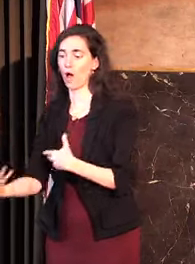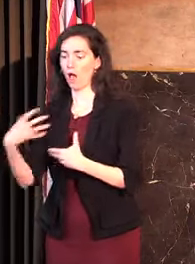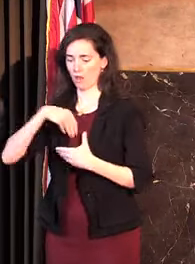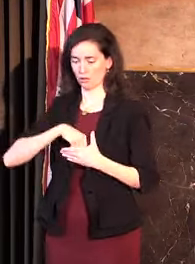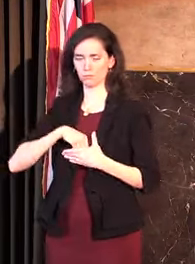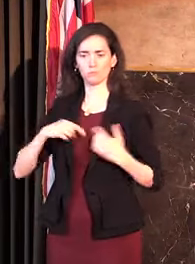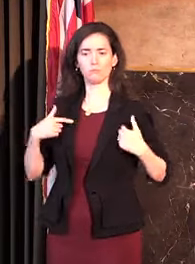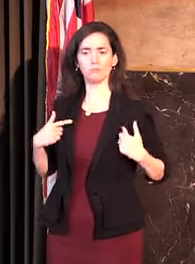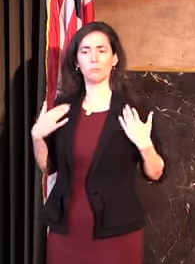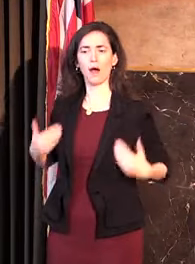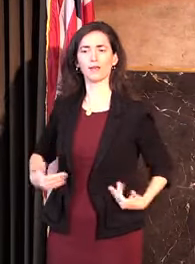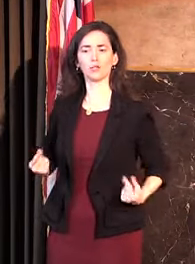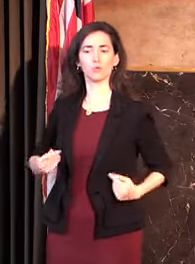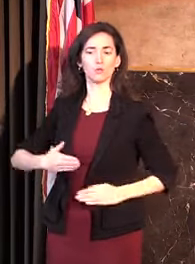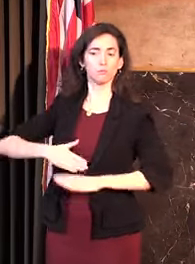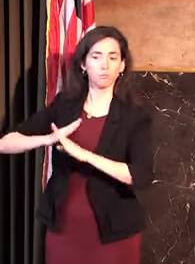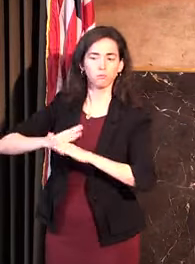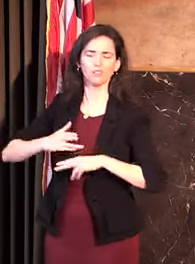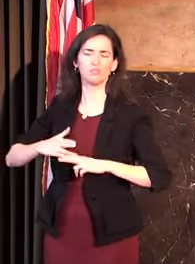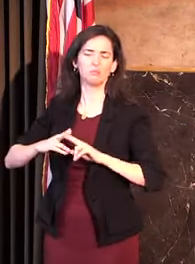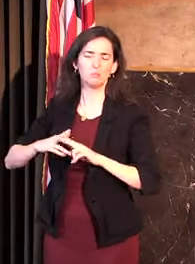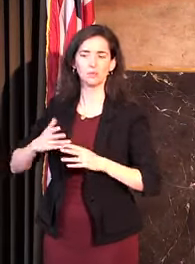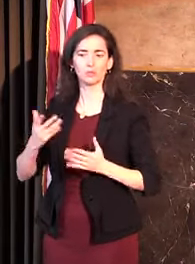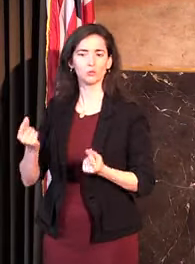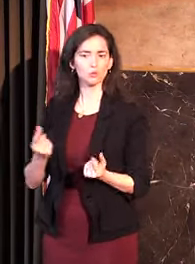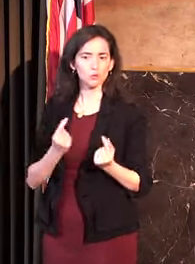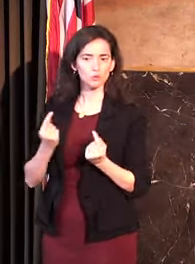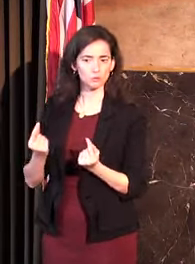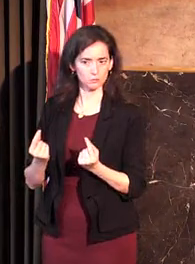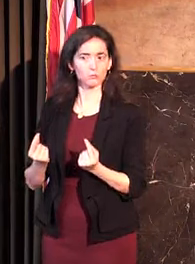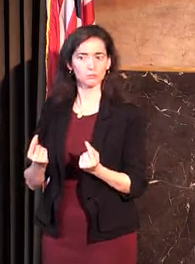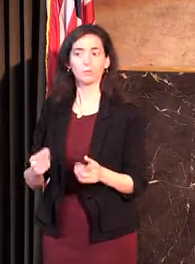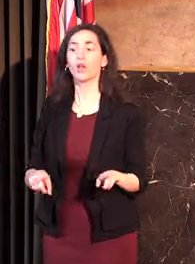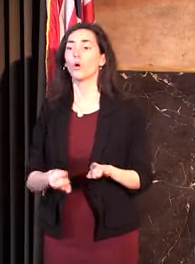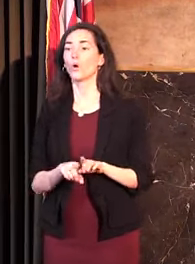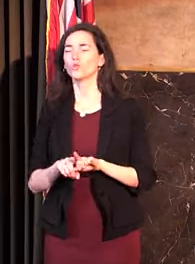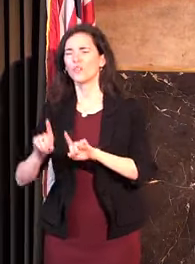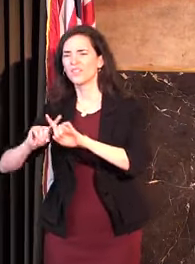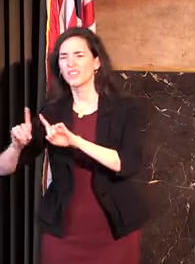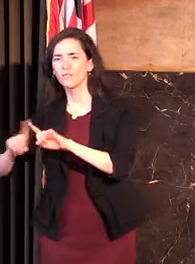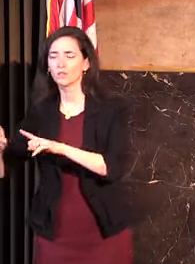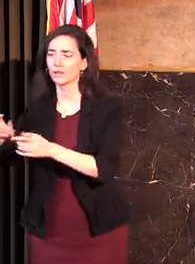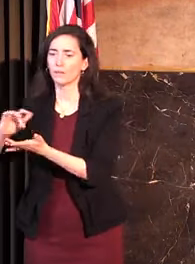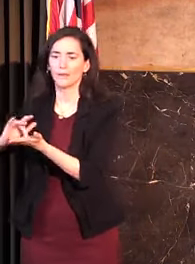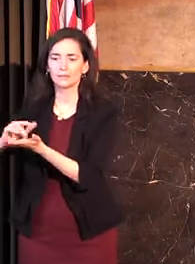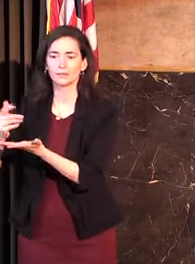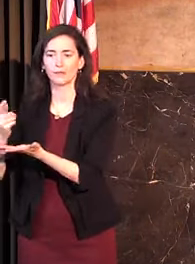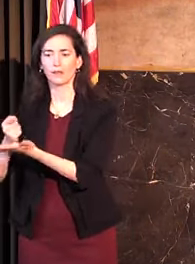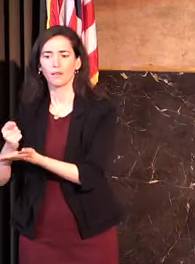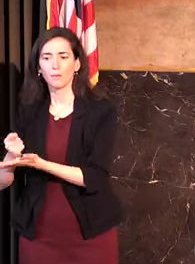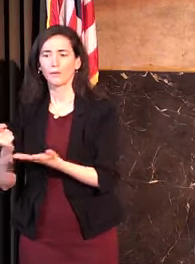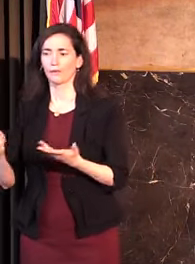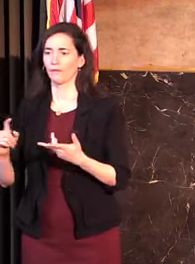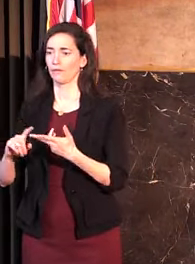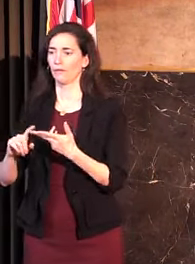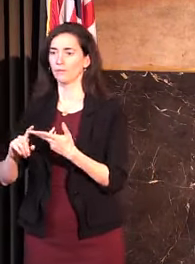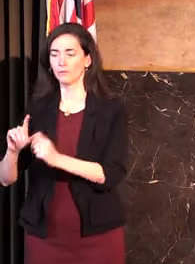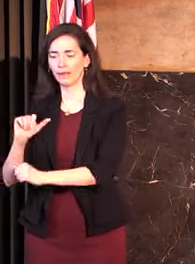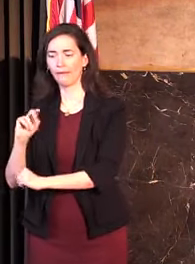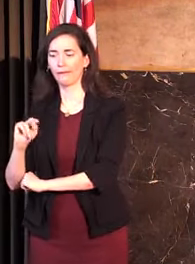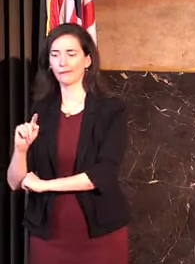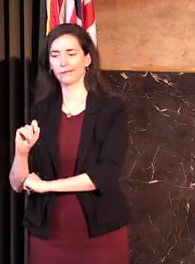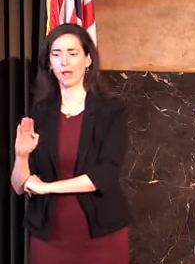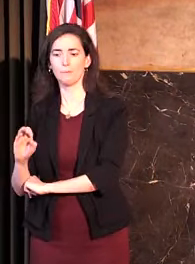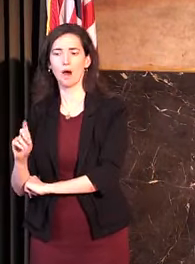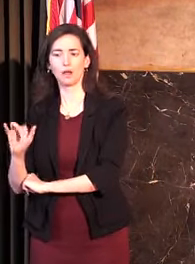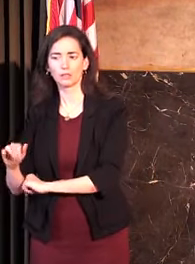variants? And then you have therapeutic treatments out there, whether it's remdesivir or monoclonal antibody infusions. The